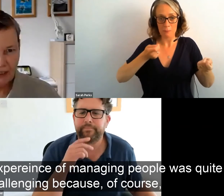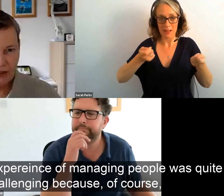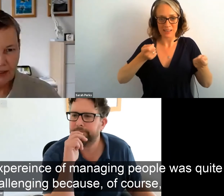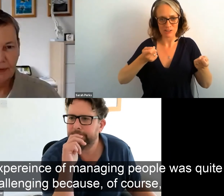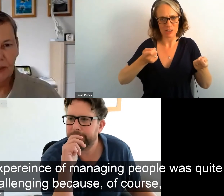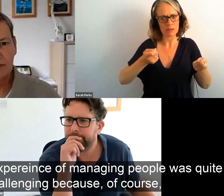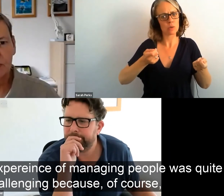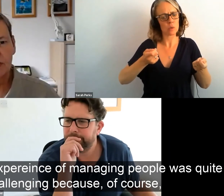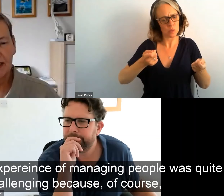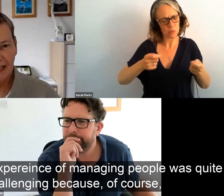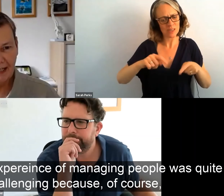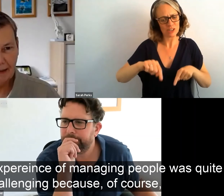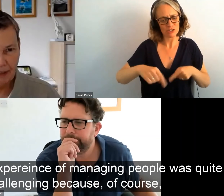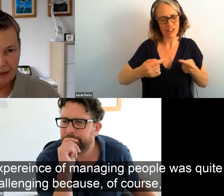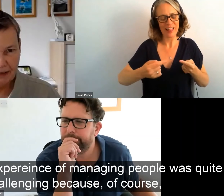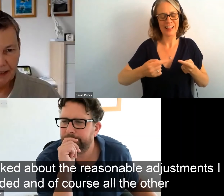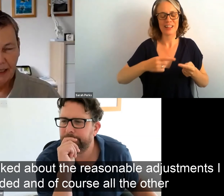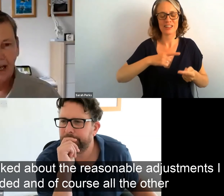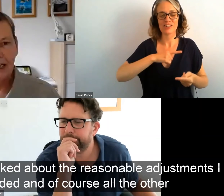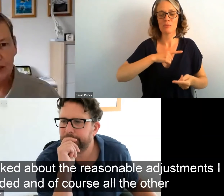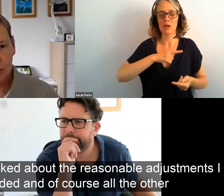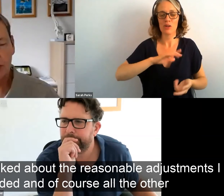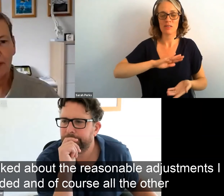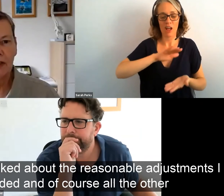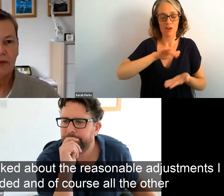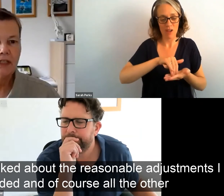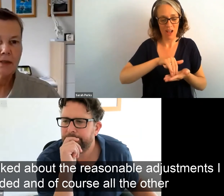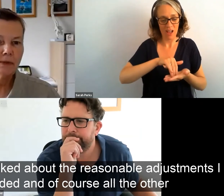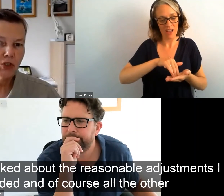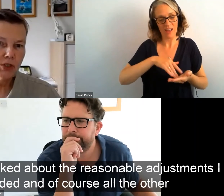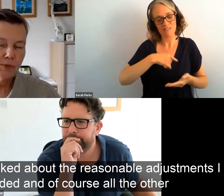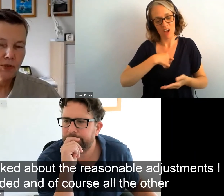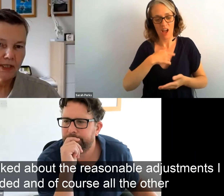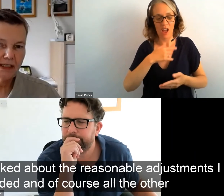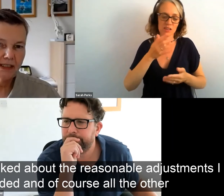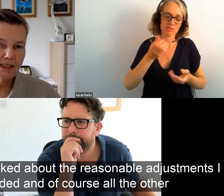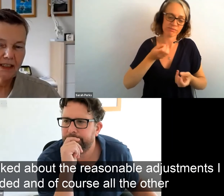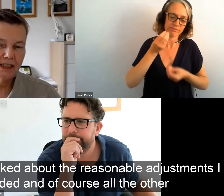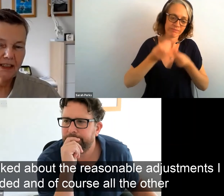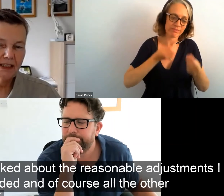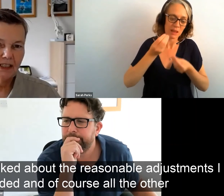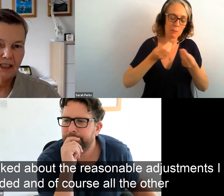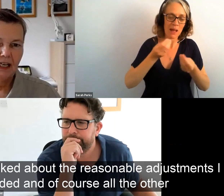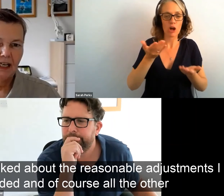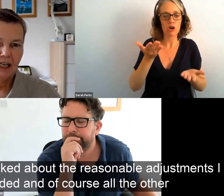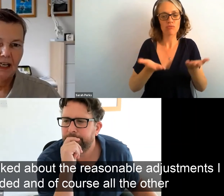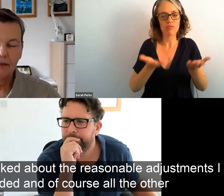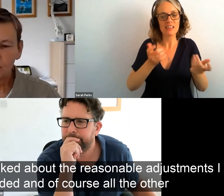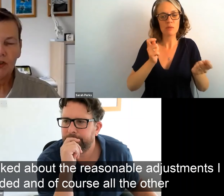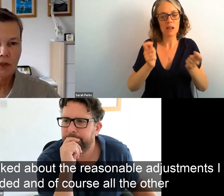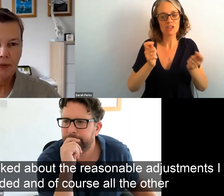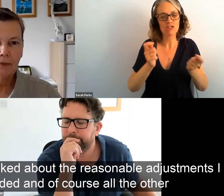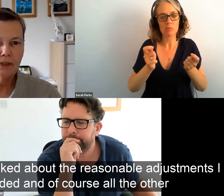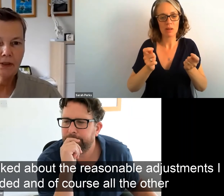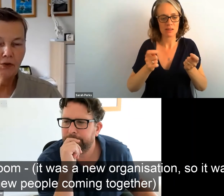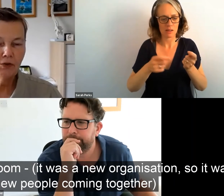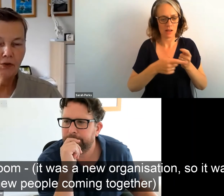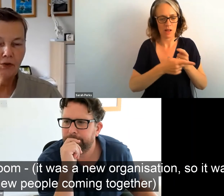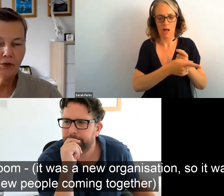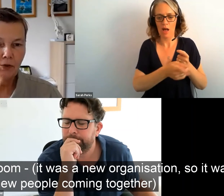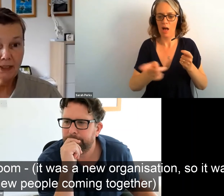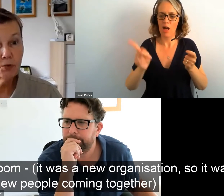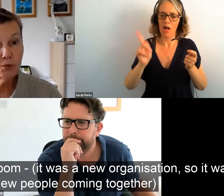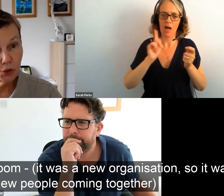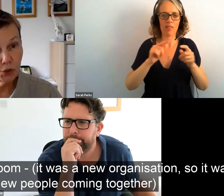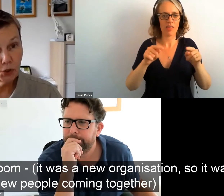quite challenging, because of course I came in, I talked about the reasonable adjustments I needed, and of course all the other people in the